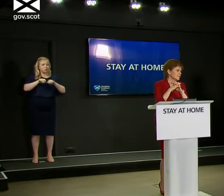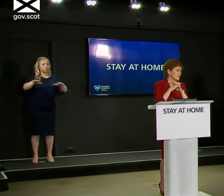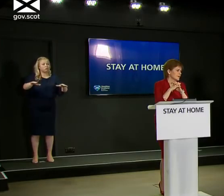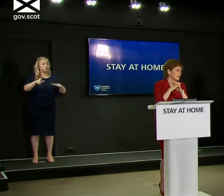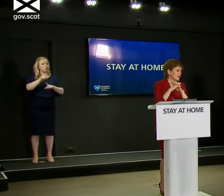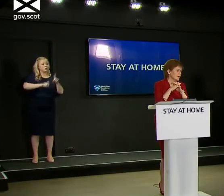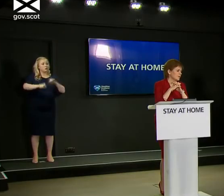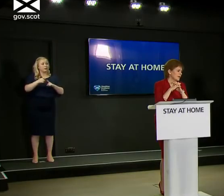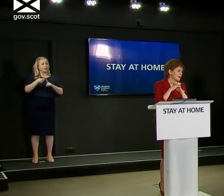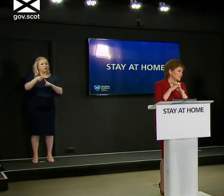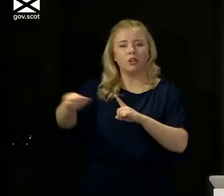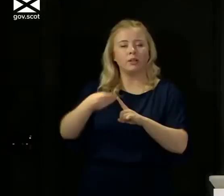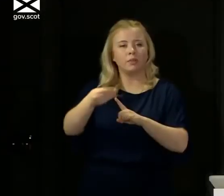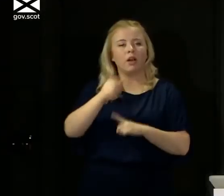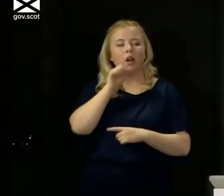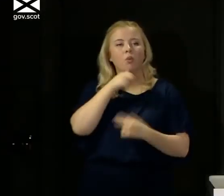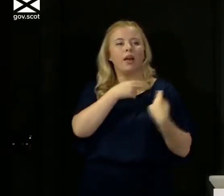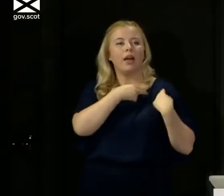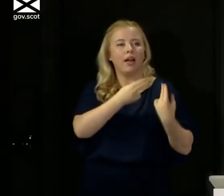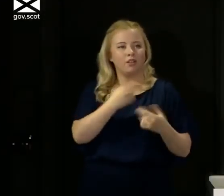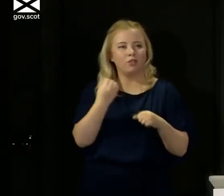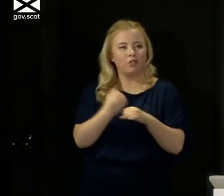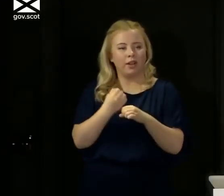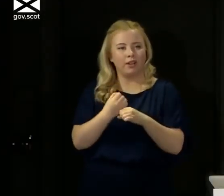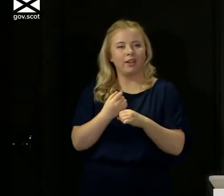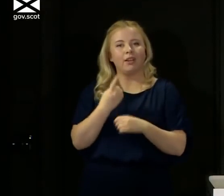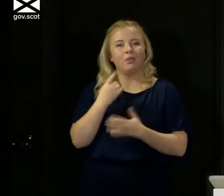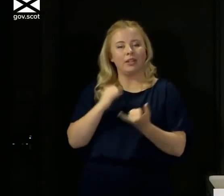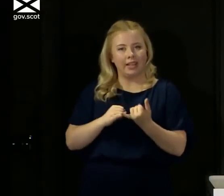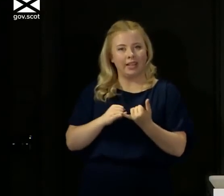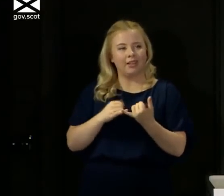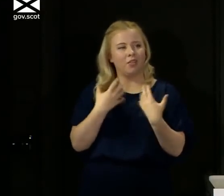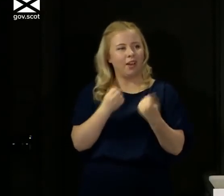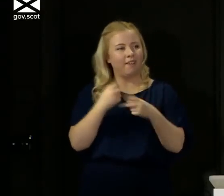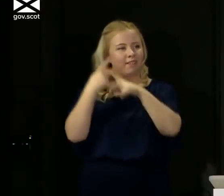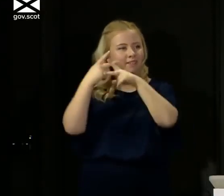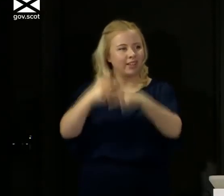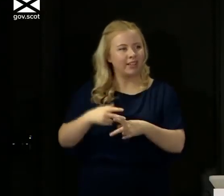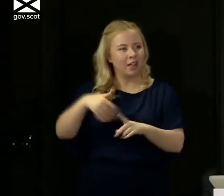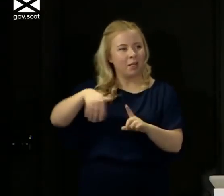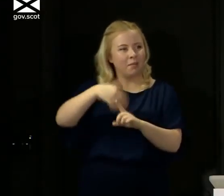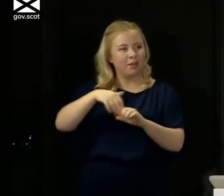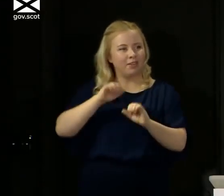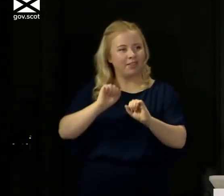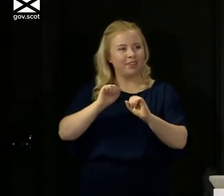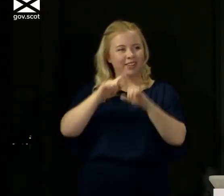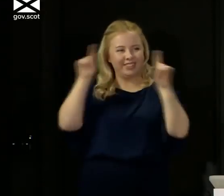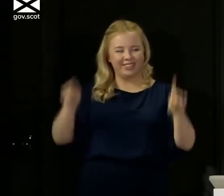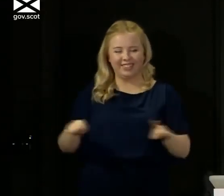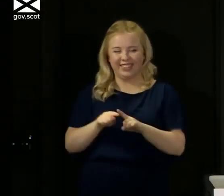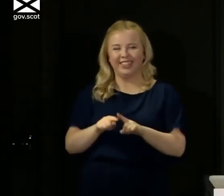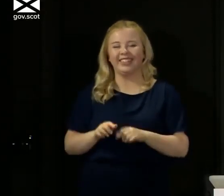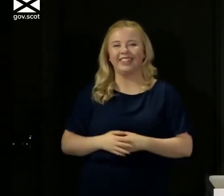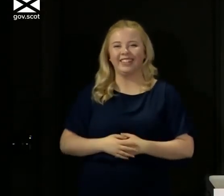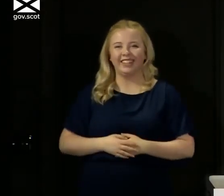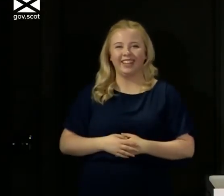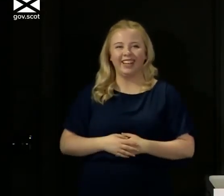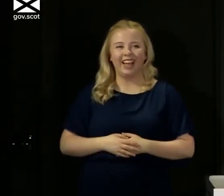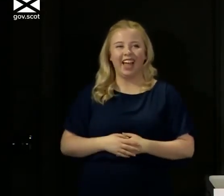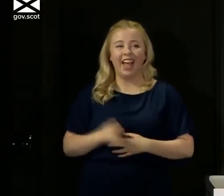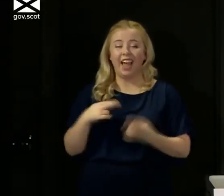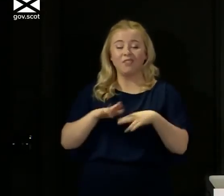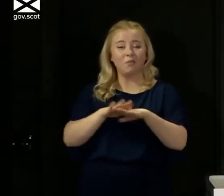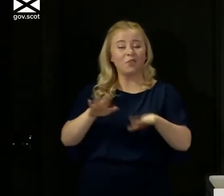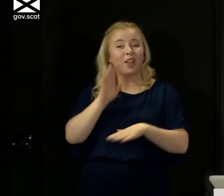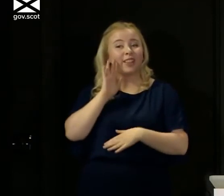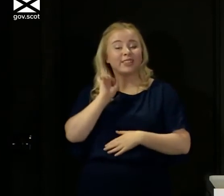transmission? I'll hand over to Gregor in a second. I think we have a visitor in the back of your screen here, Tom, which is, if I